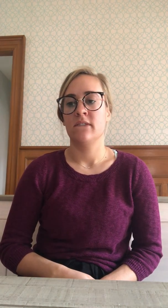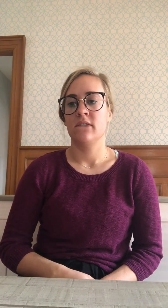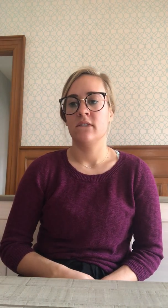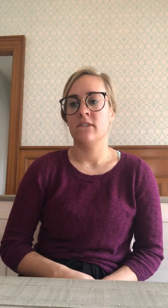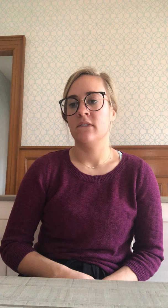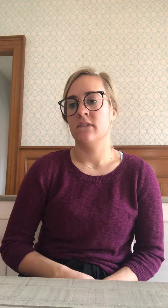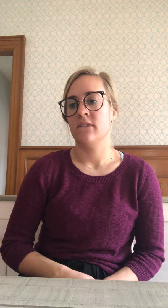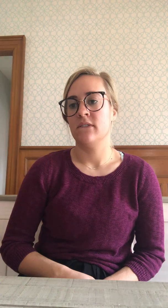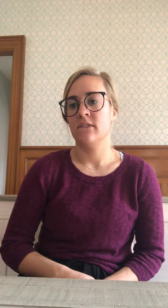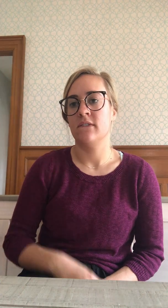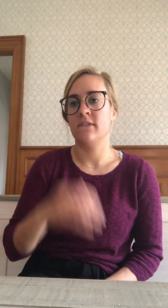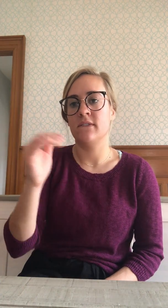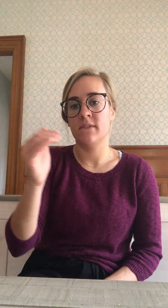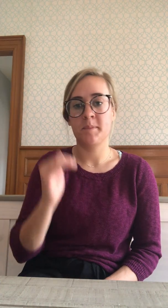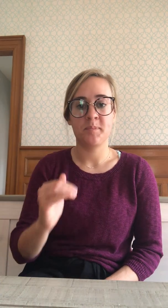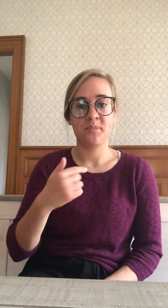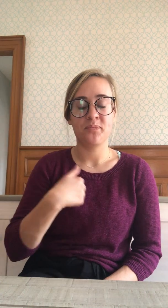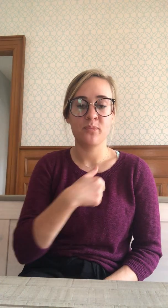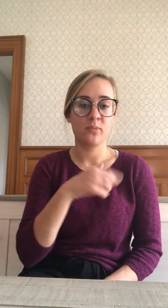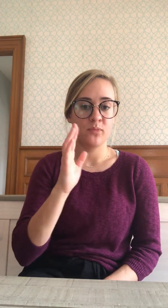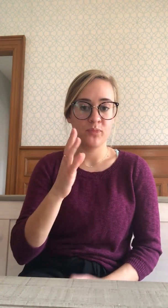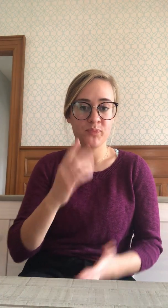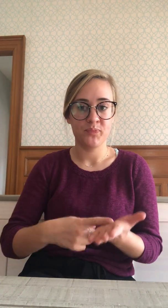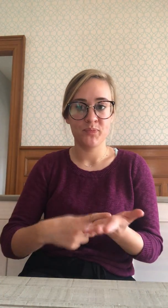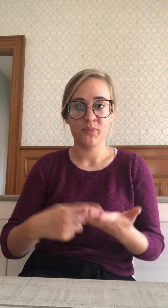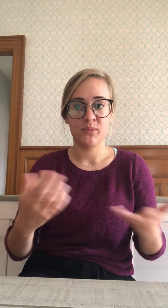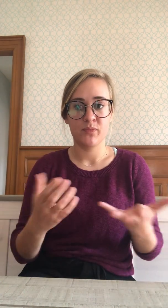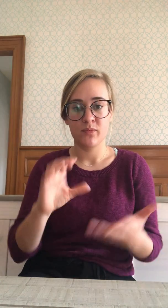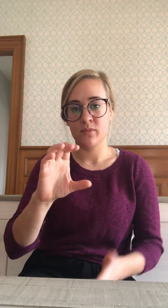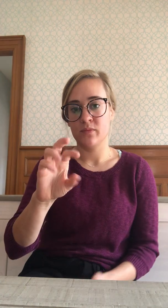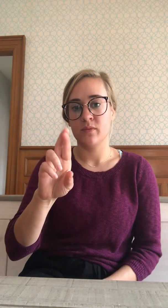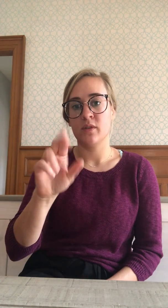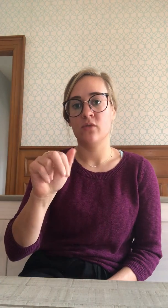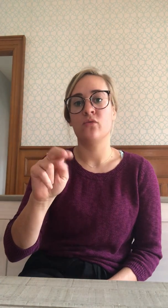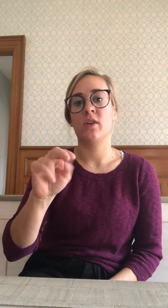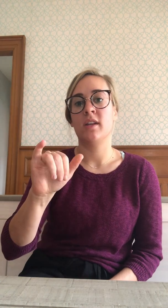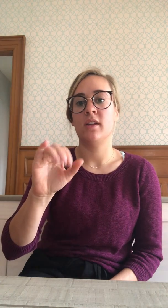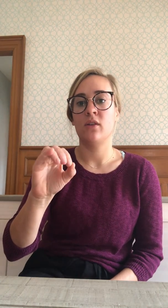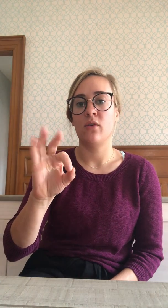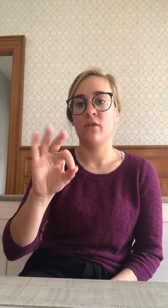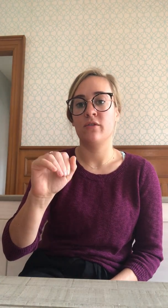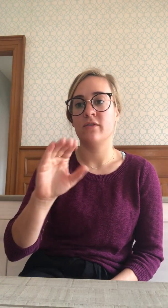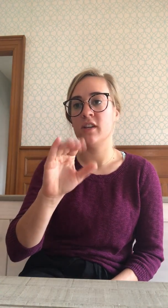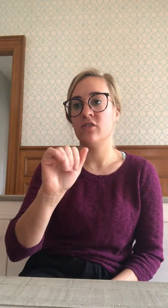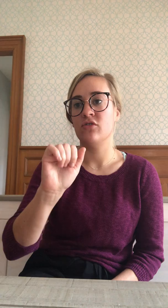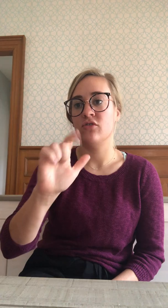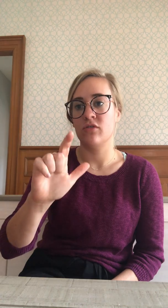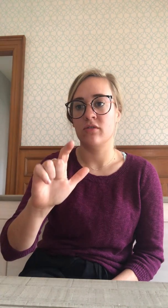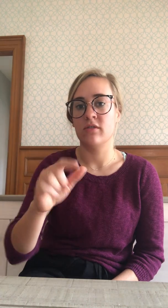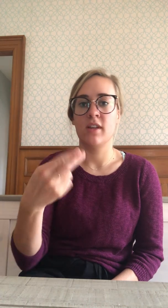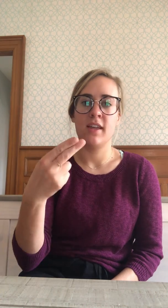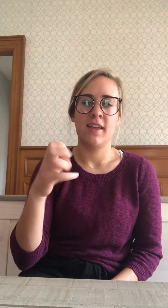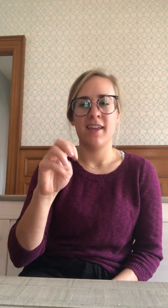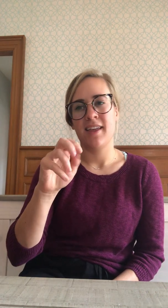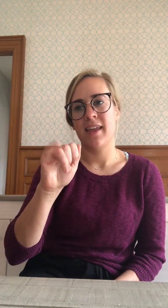The next condition we're going to talk about is craniofacial or hemifacial microsomia. This condition used to be known as